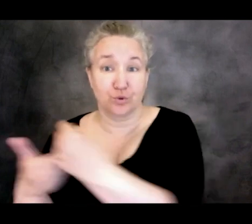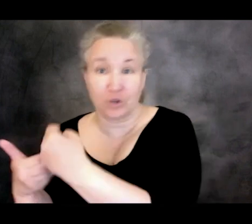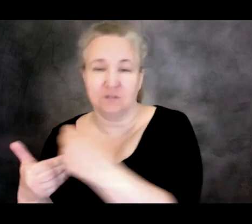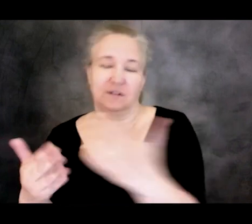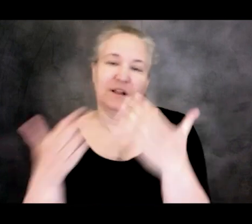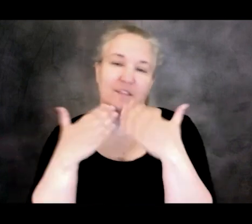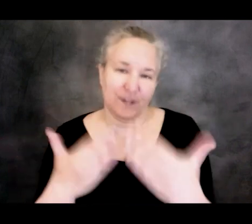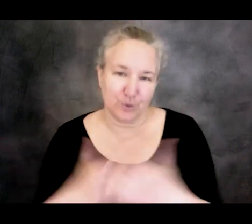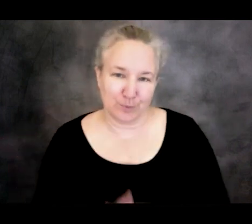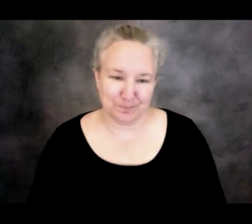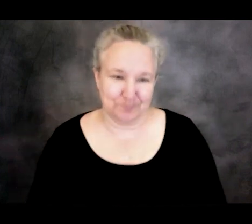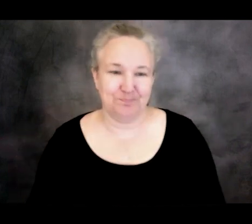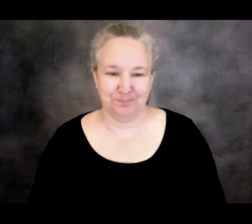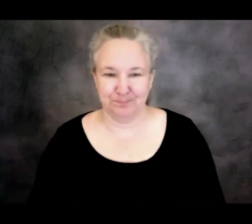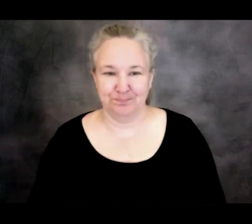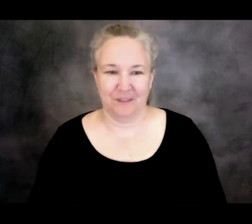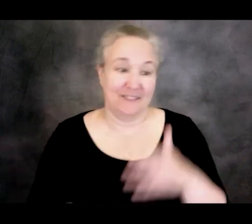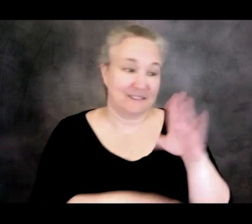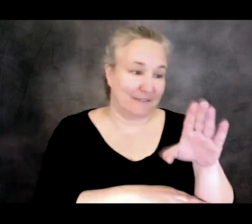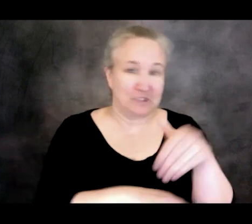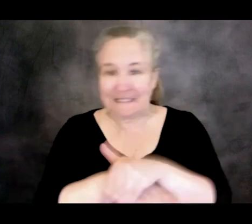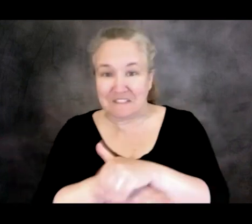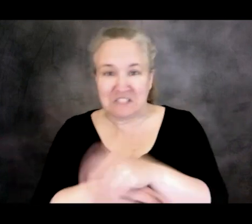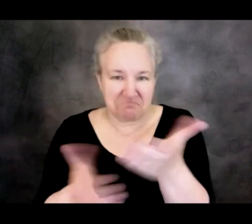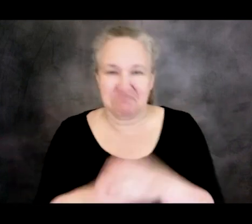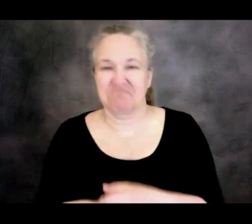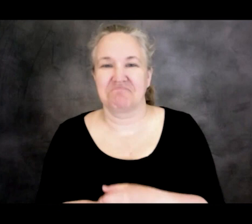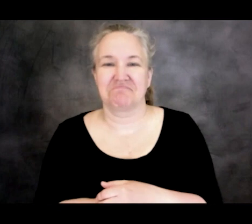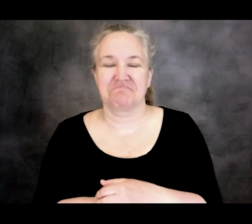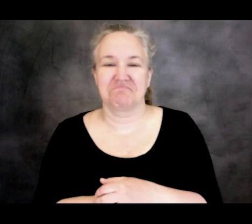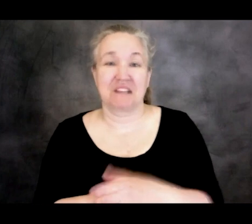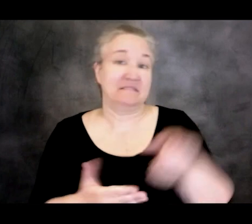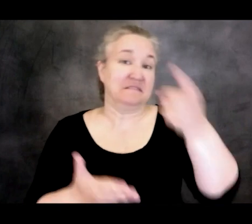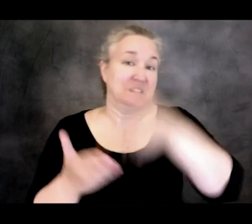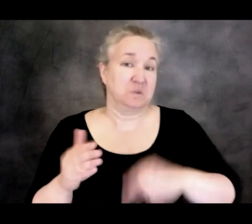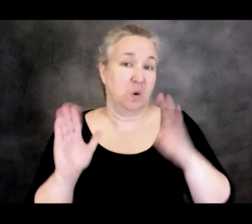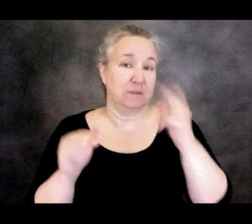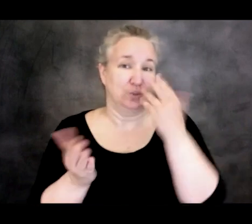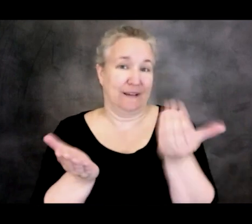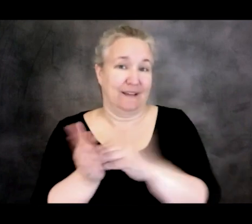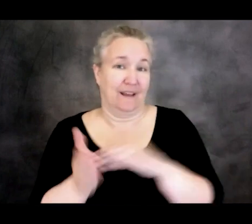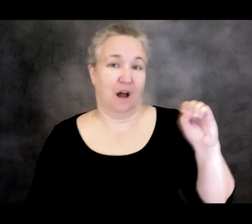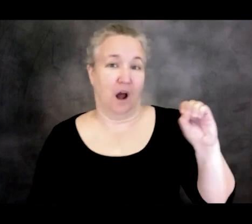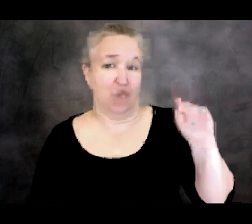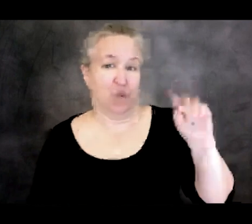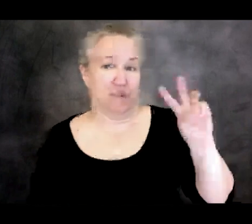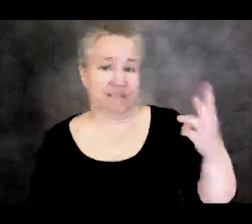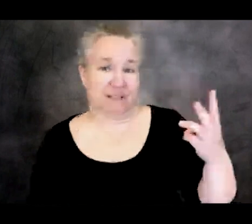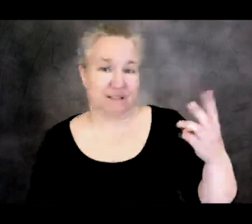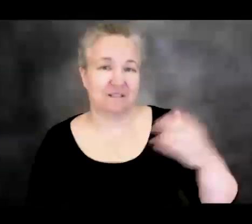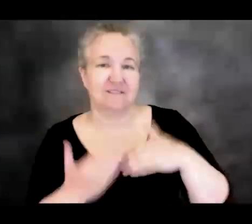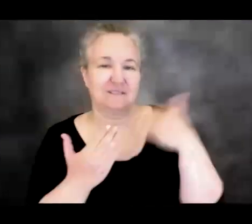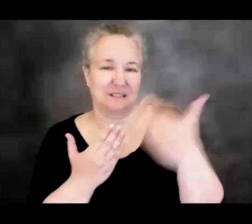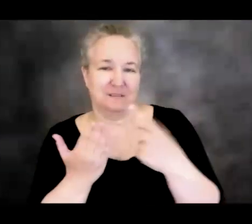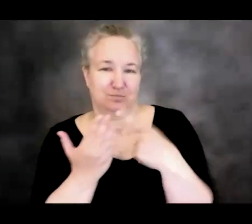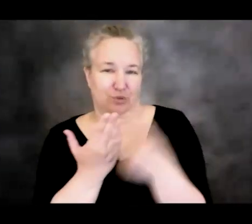afternoon, evening. We hope to see you again next week on October 6th for the next program on